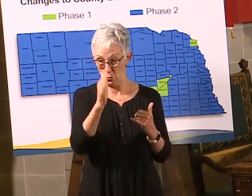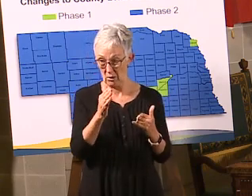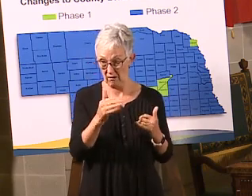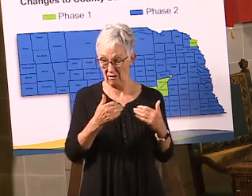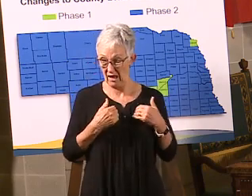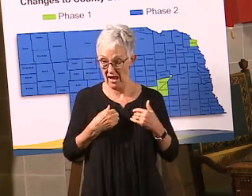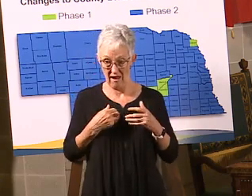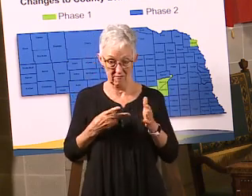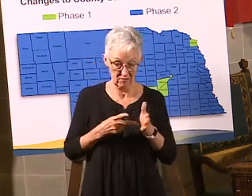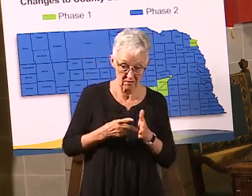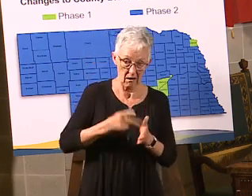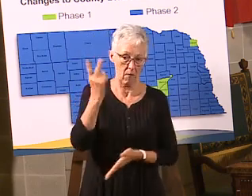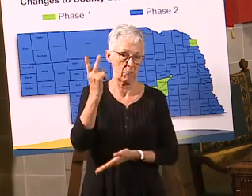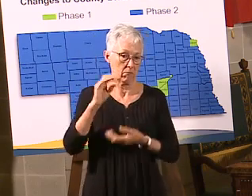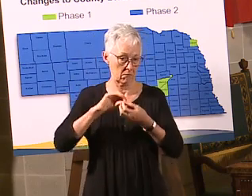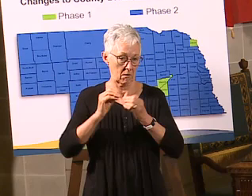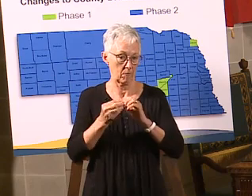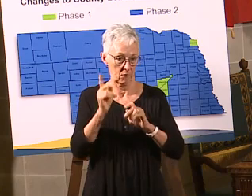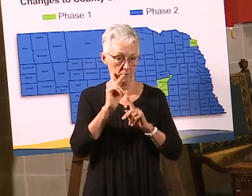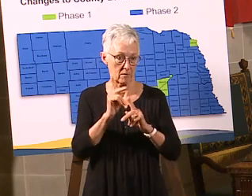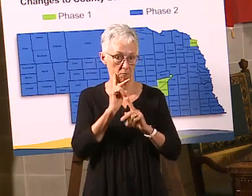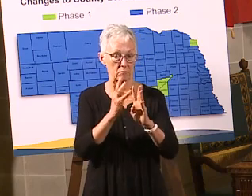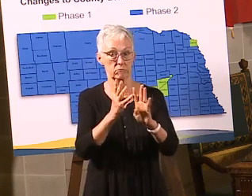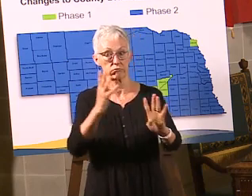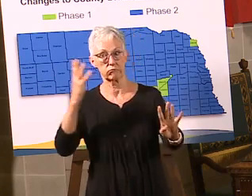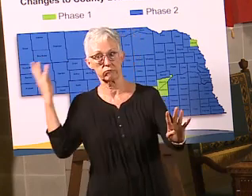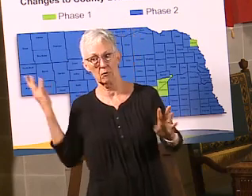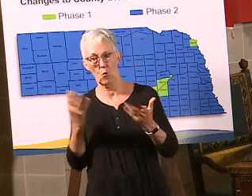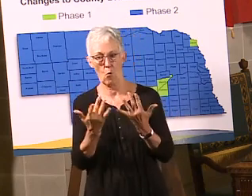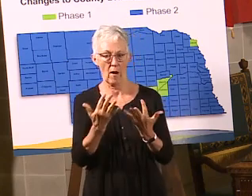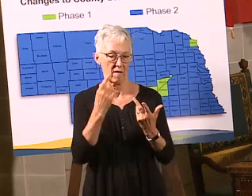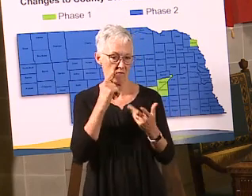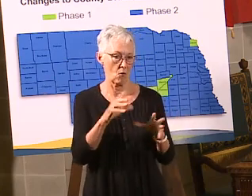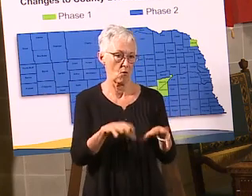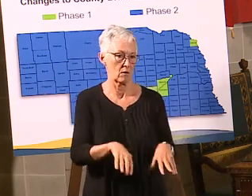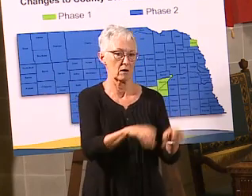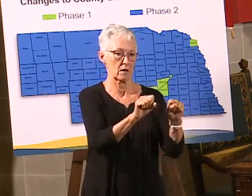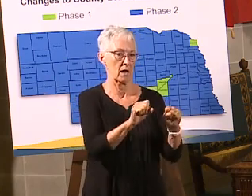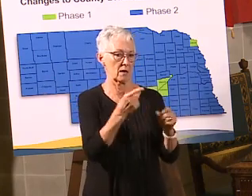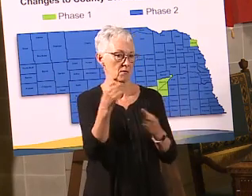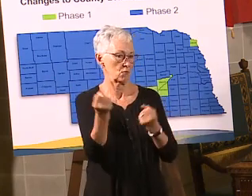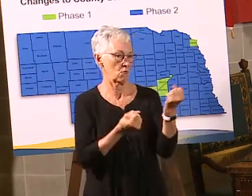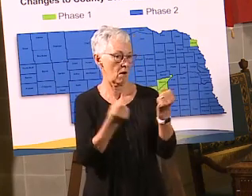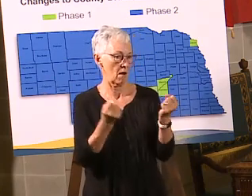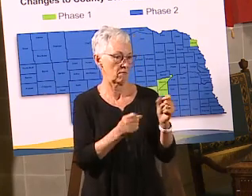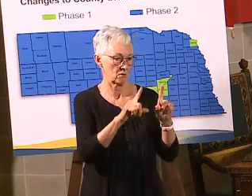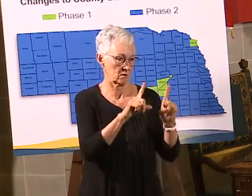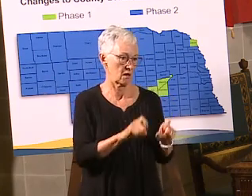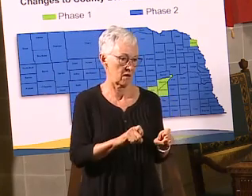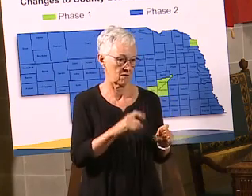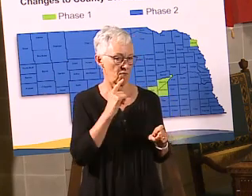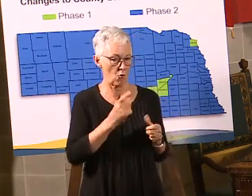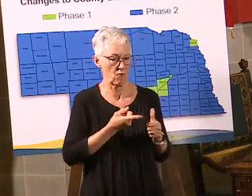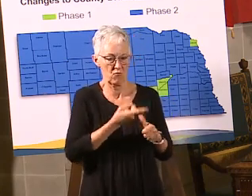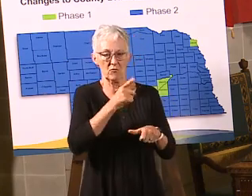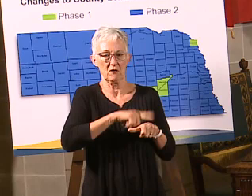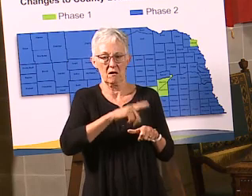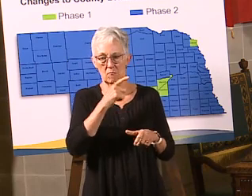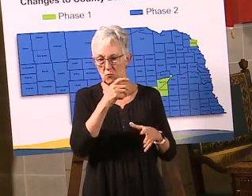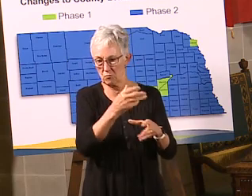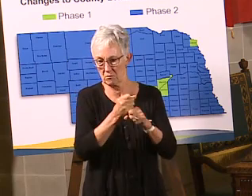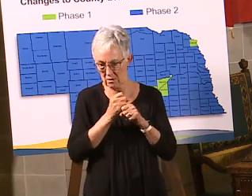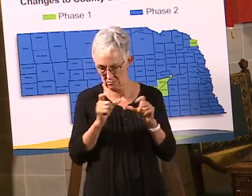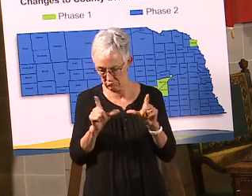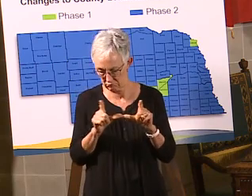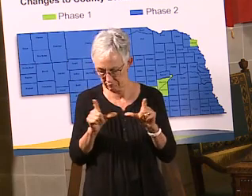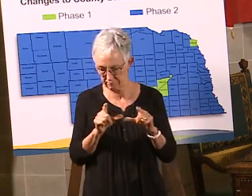metro area, and will ramp up further capacity as more temporary teammates come on board. Our teammates will be provided with